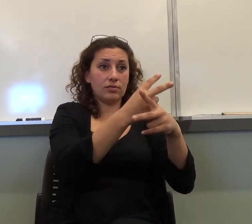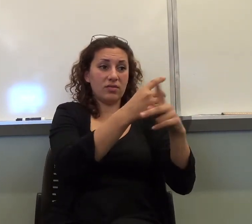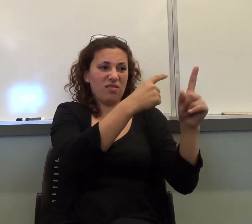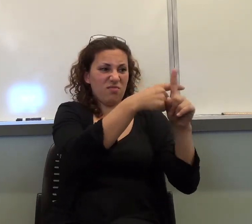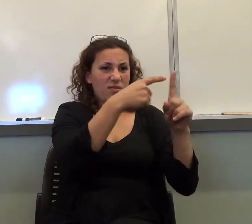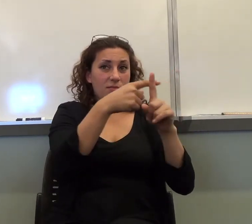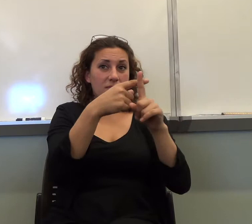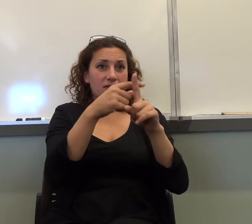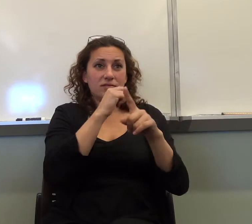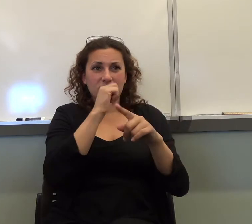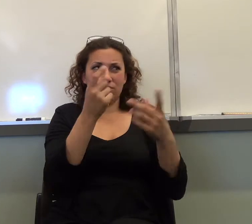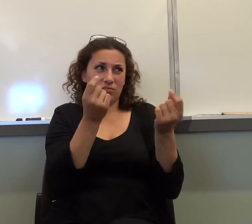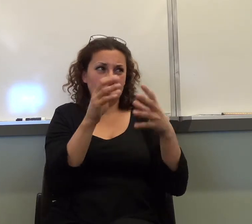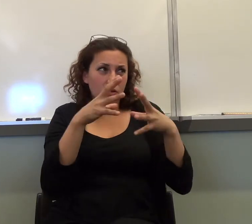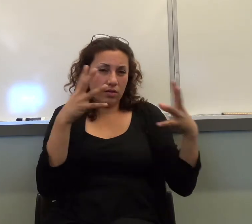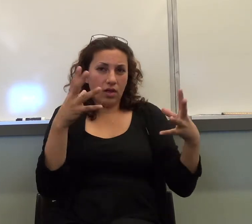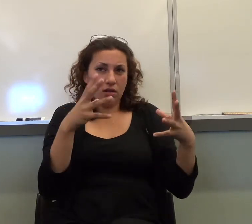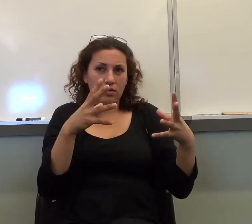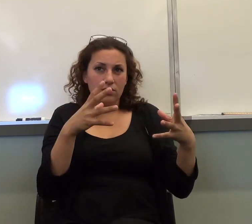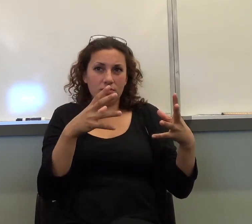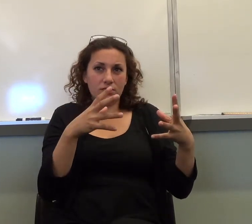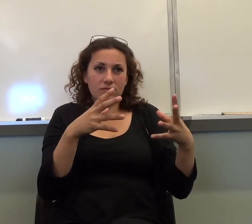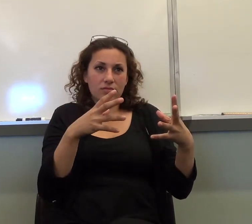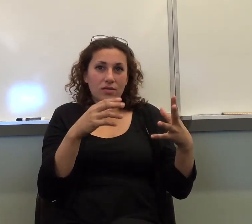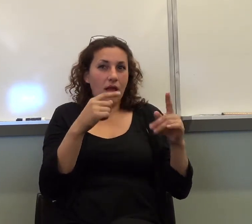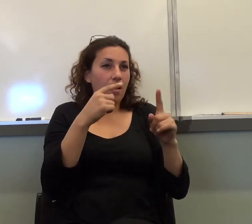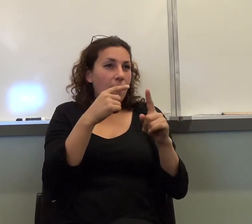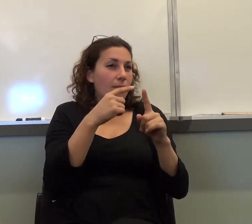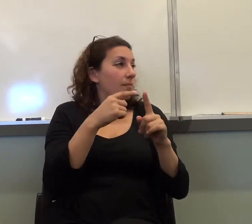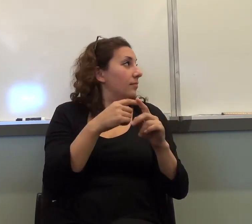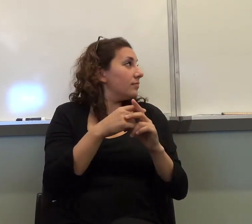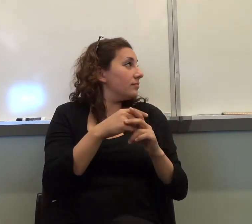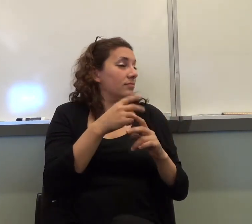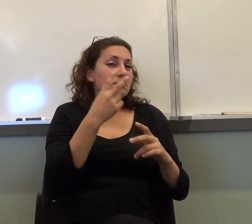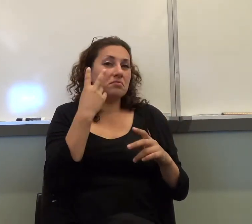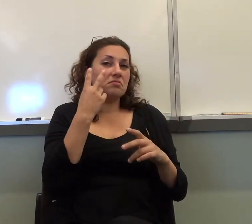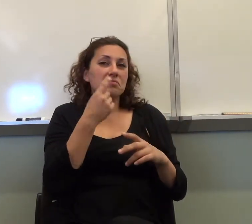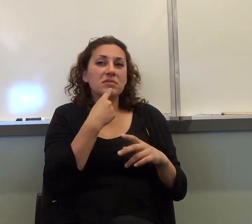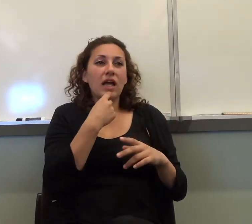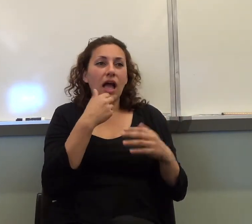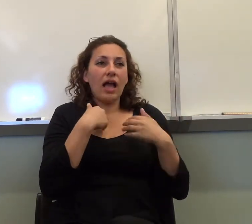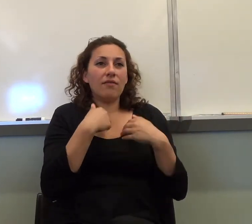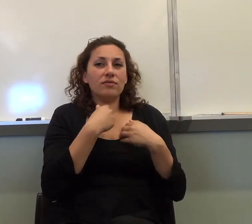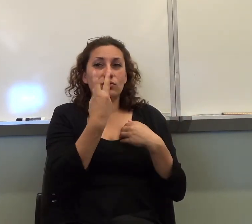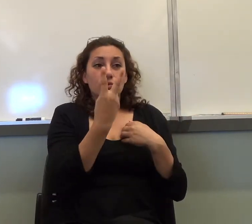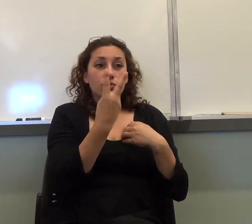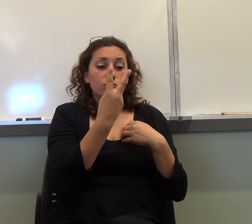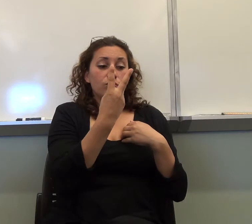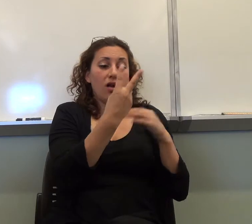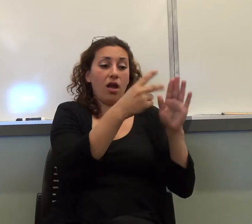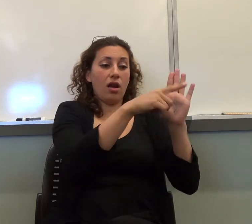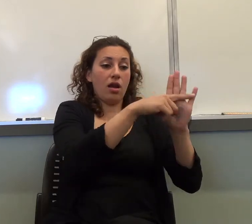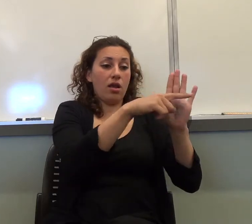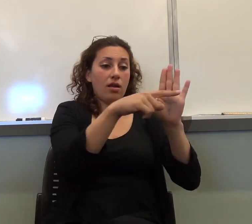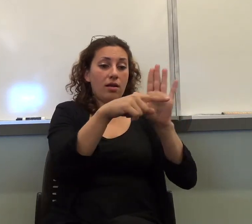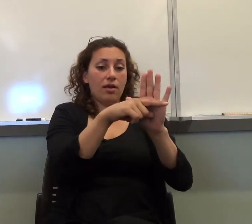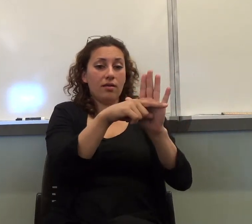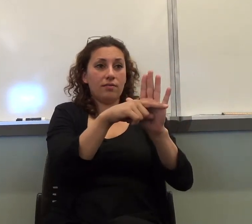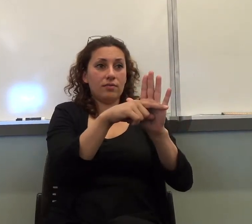mean, you could do it this way. You could say, look, I've got 2 negatives. Multiplication's completely commutative, so I can do